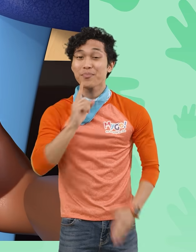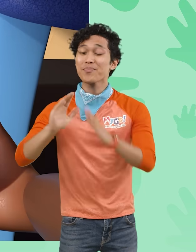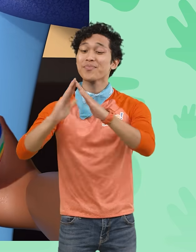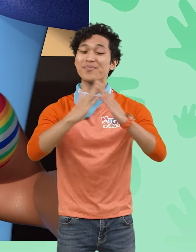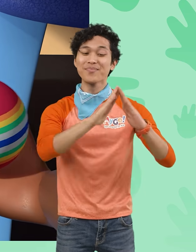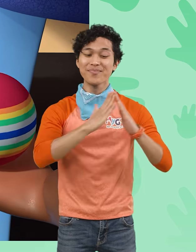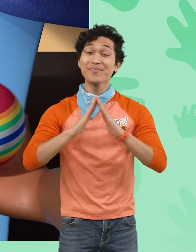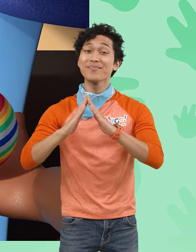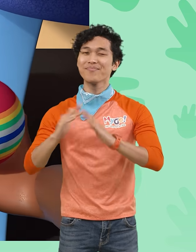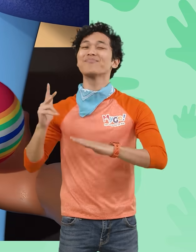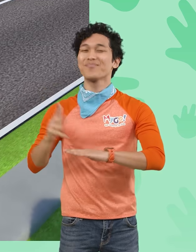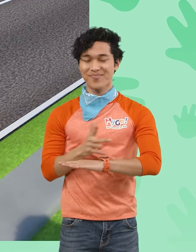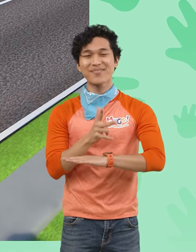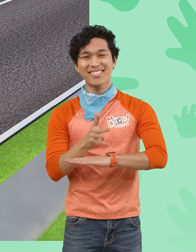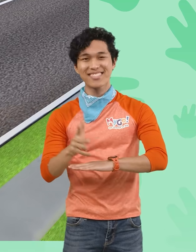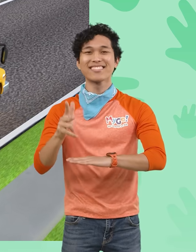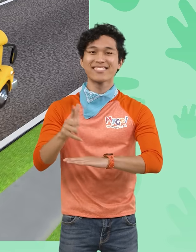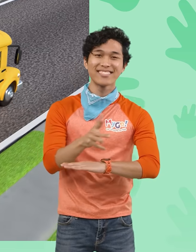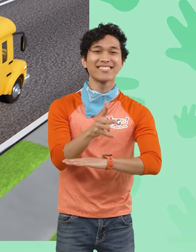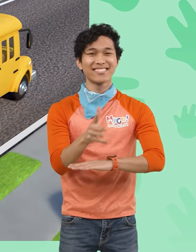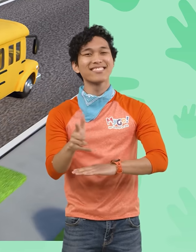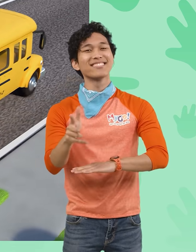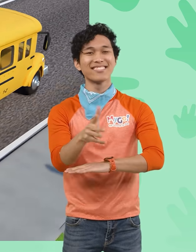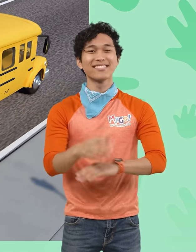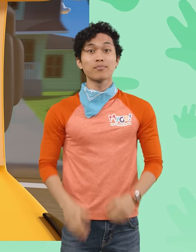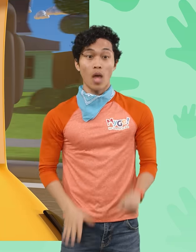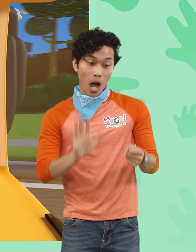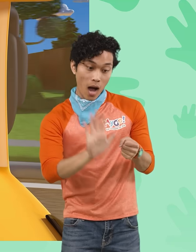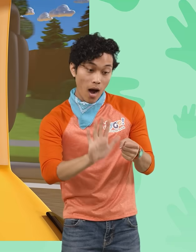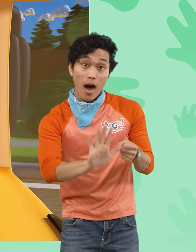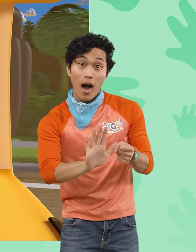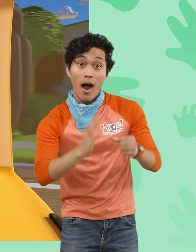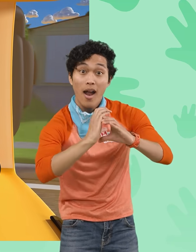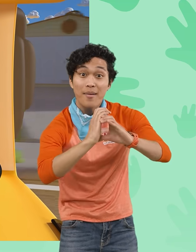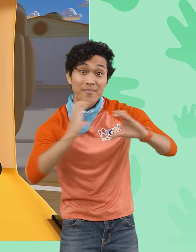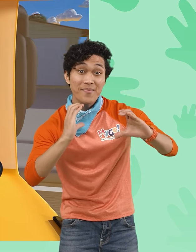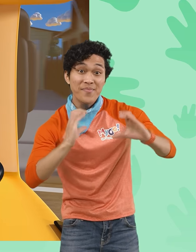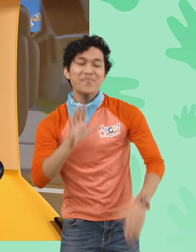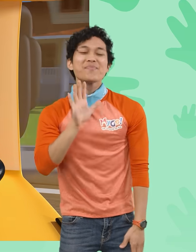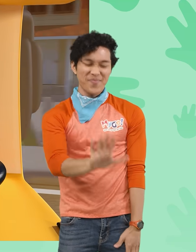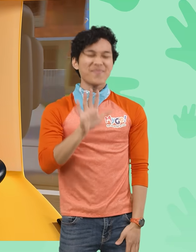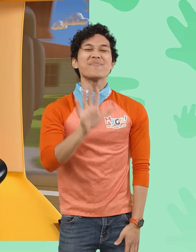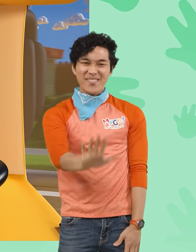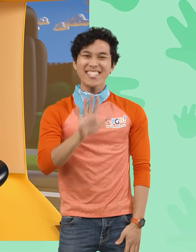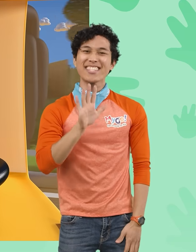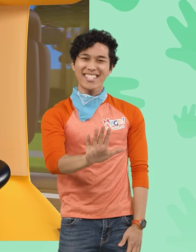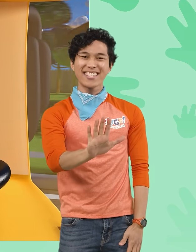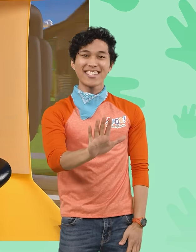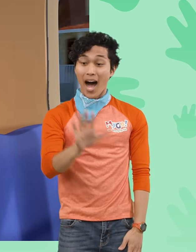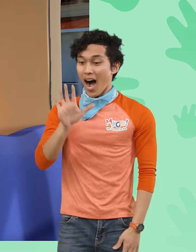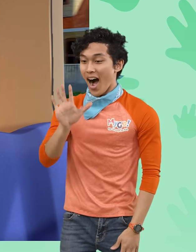shh, all through the town. The horn on the bus goes beep,